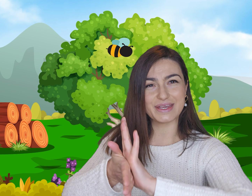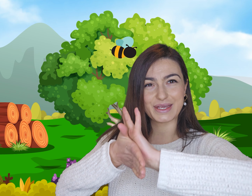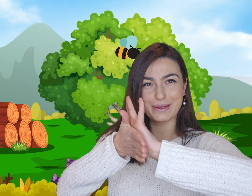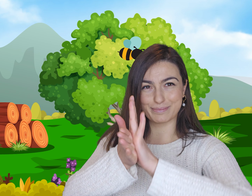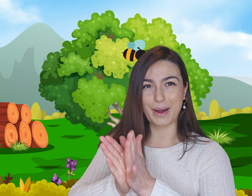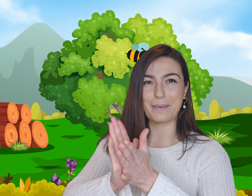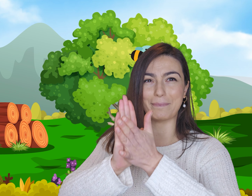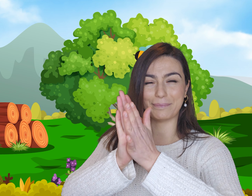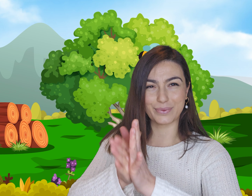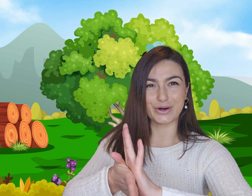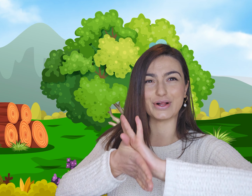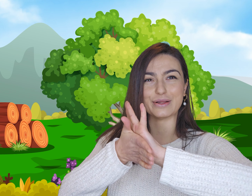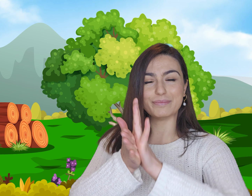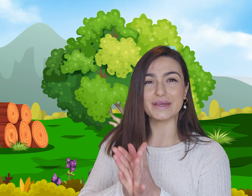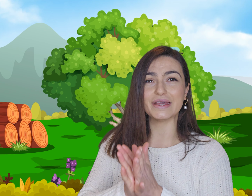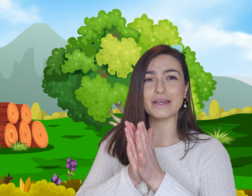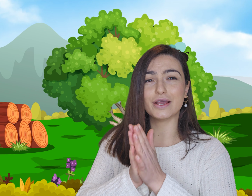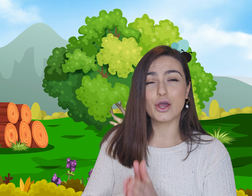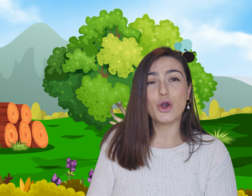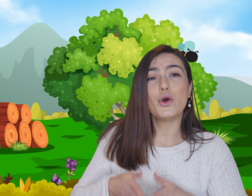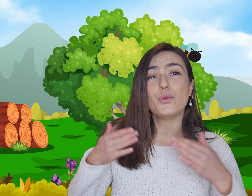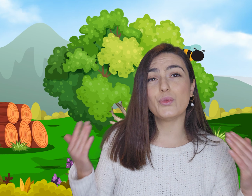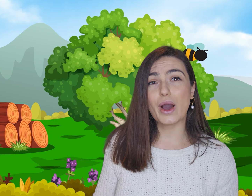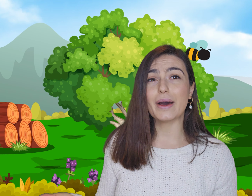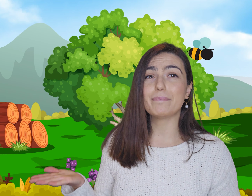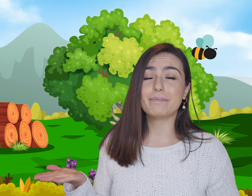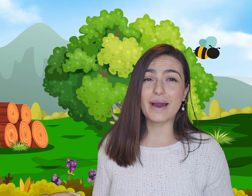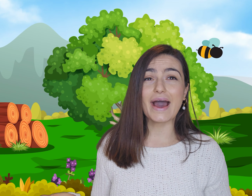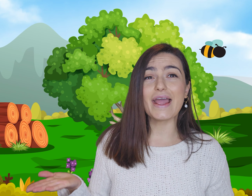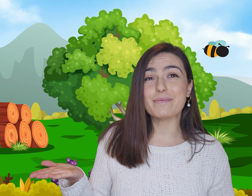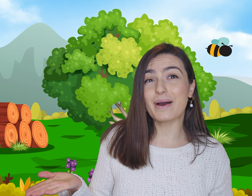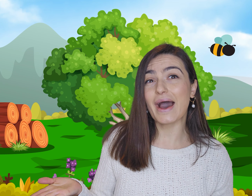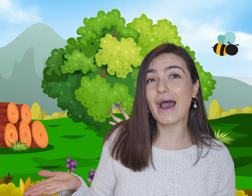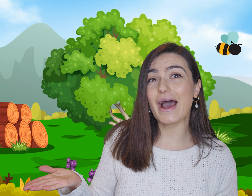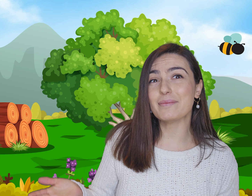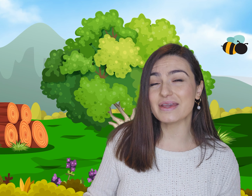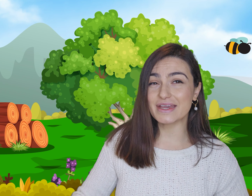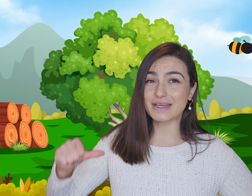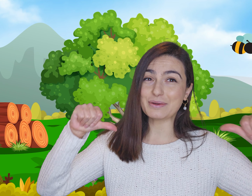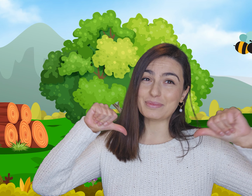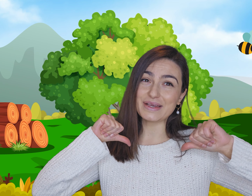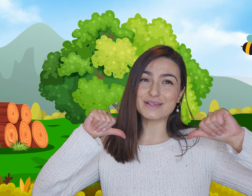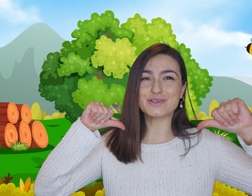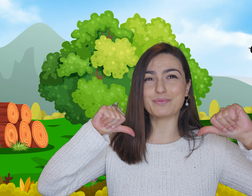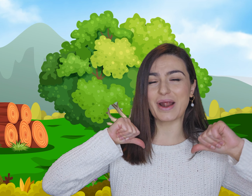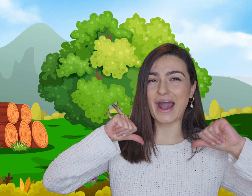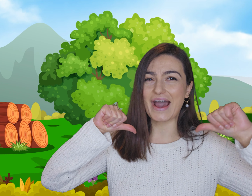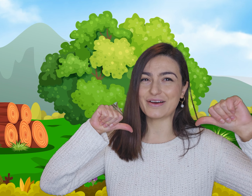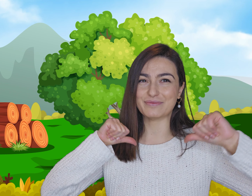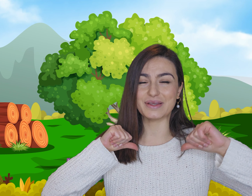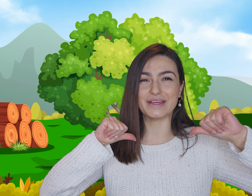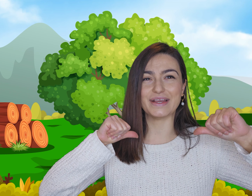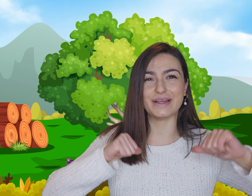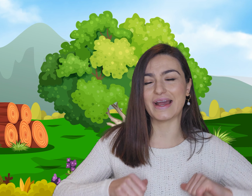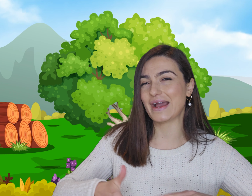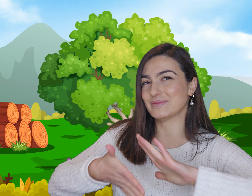bumblebee won't my mommy be so proud of me i'm